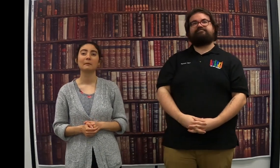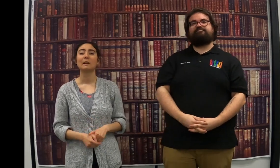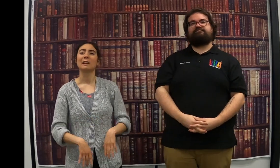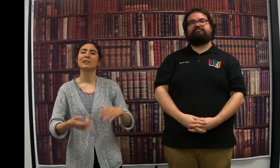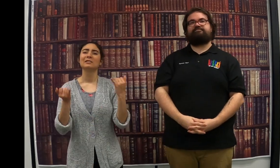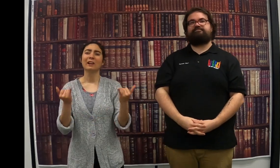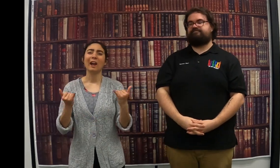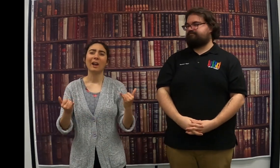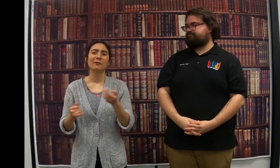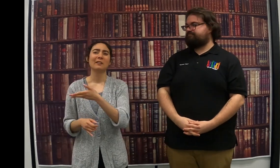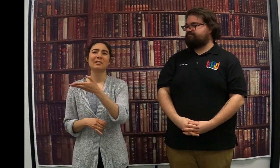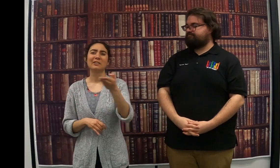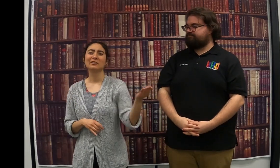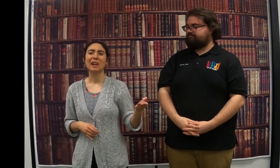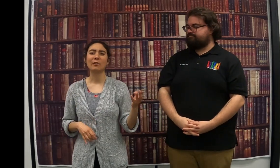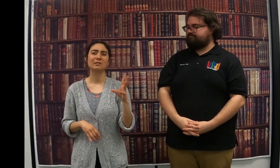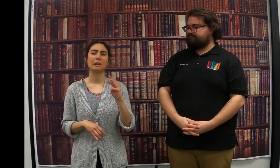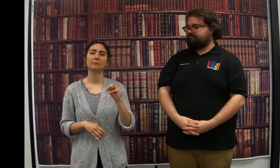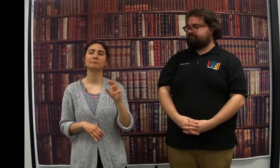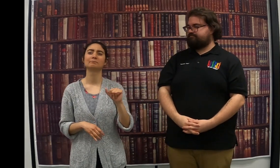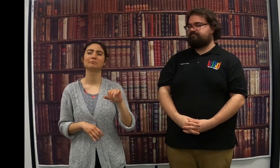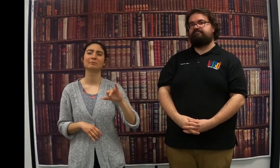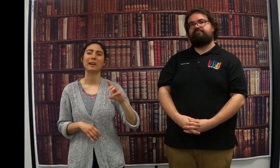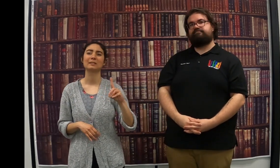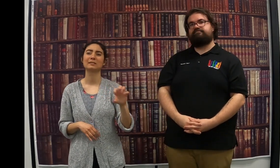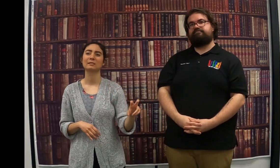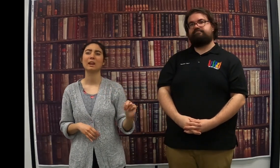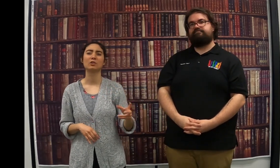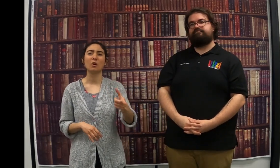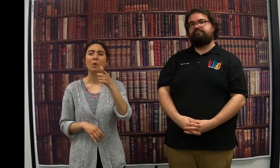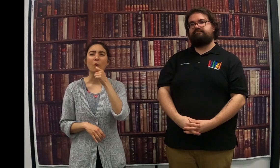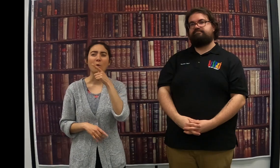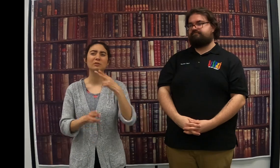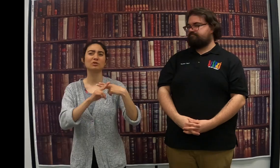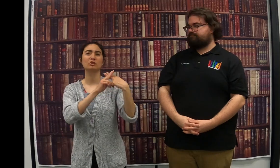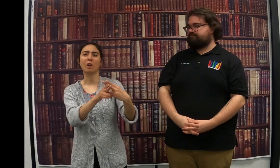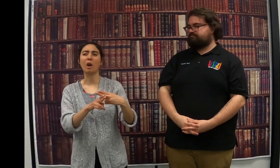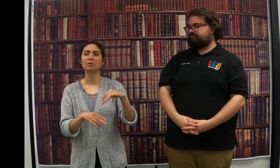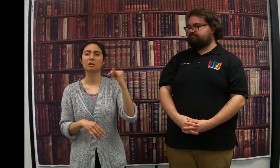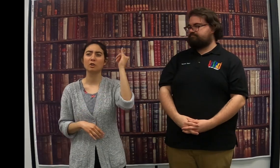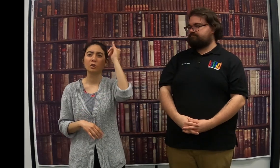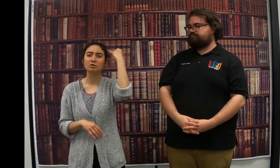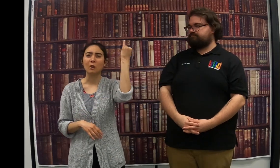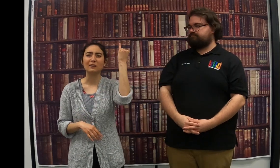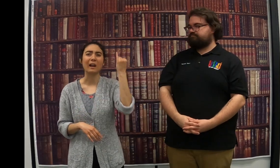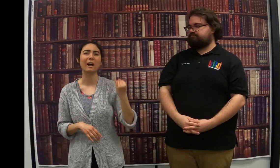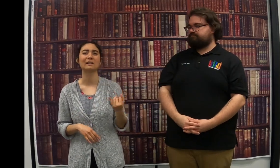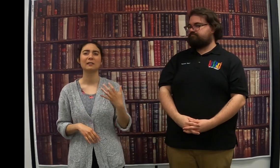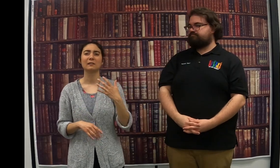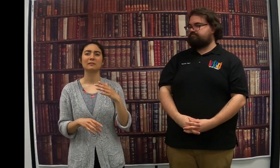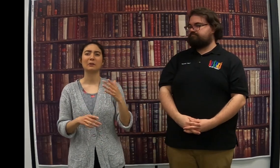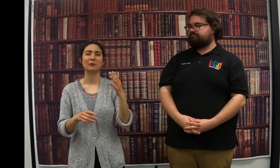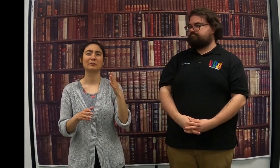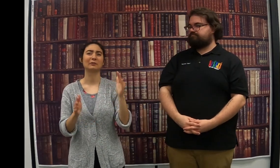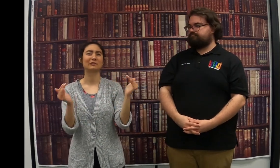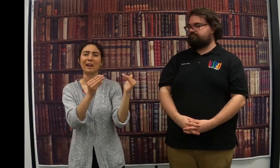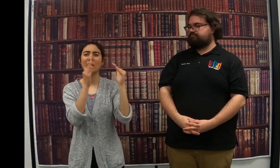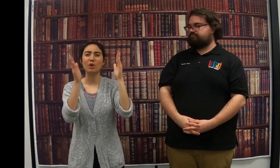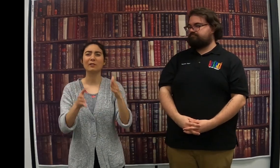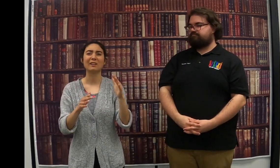Now there was a maiden who was called Jorinda, fairer than all other girls. She and a handsome